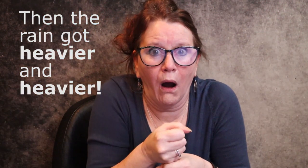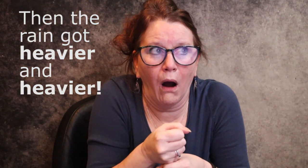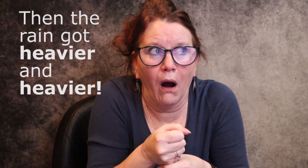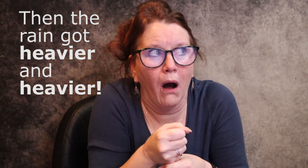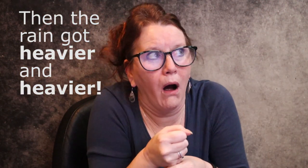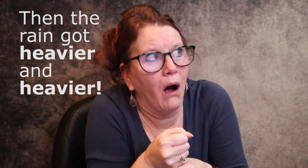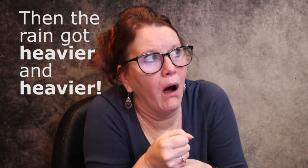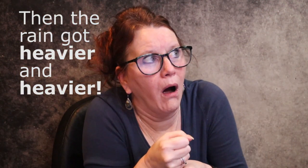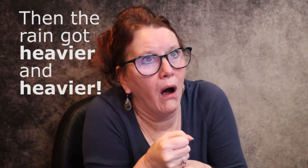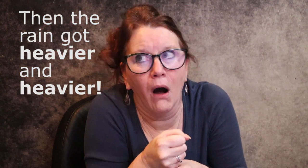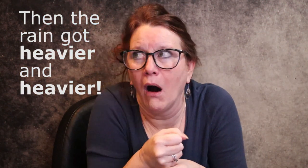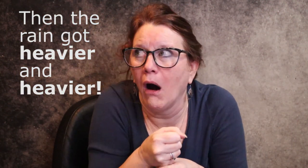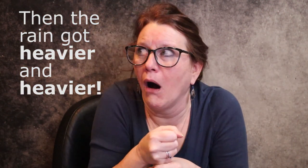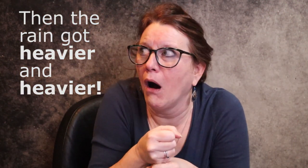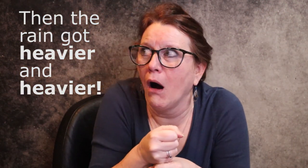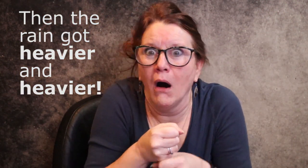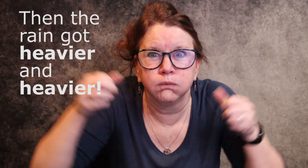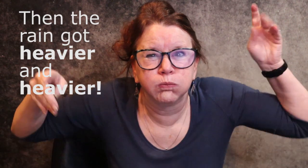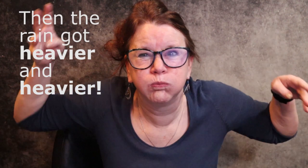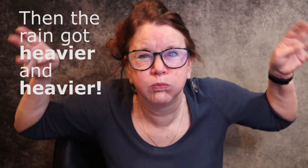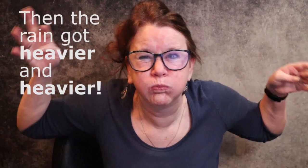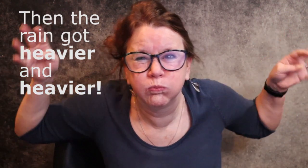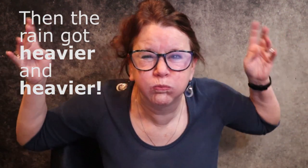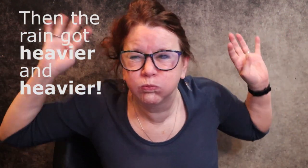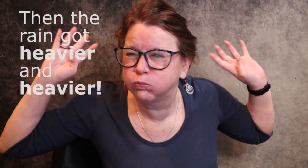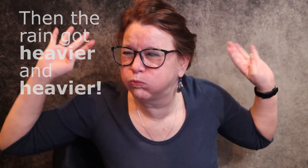the girl stood under her umbrella watching it in amazement